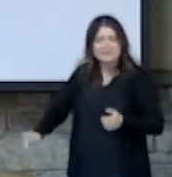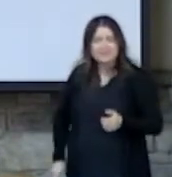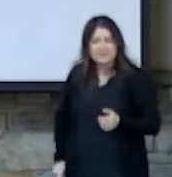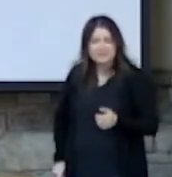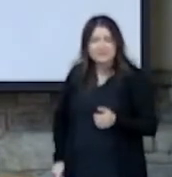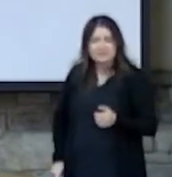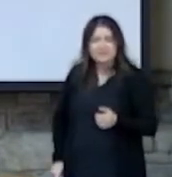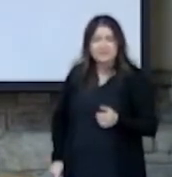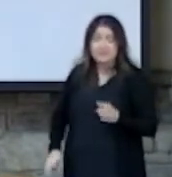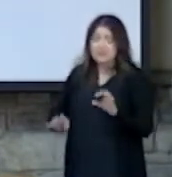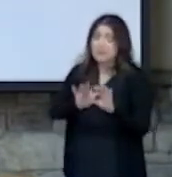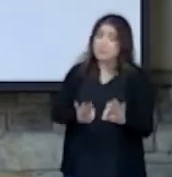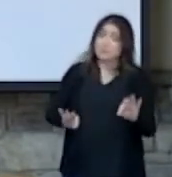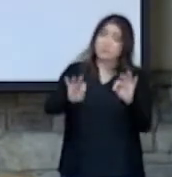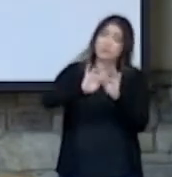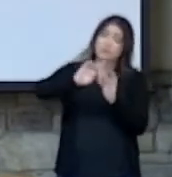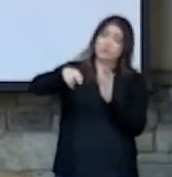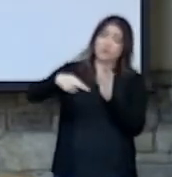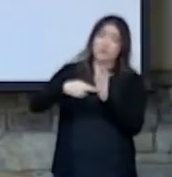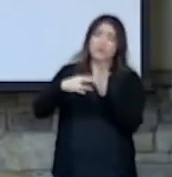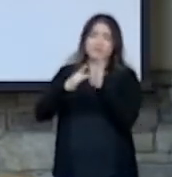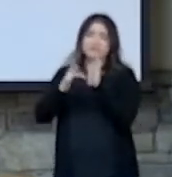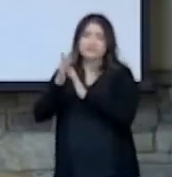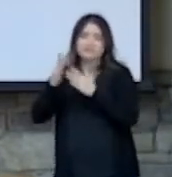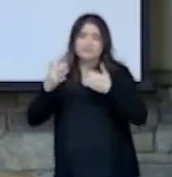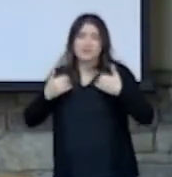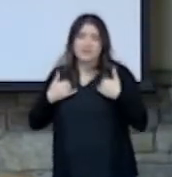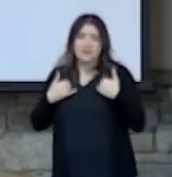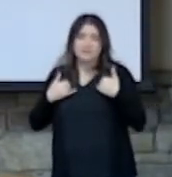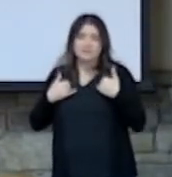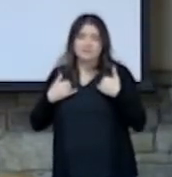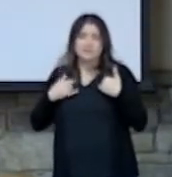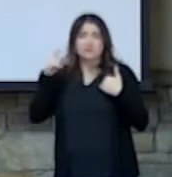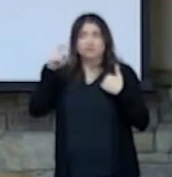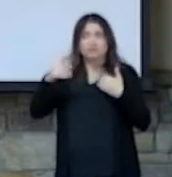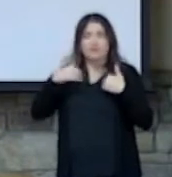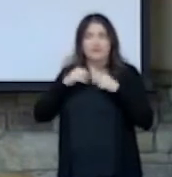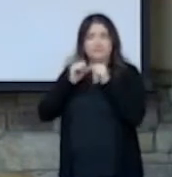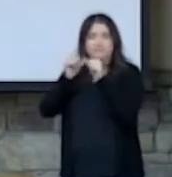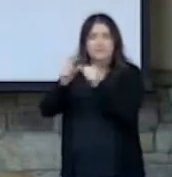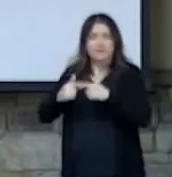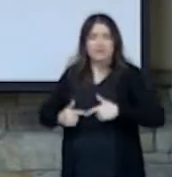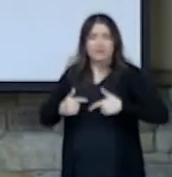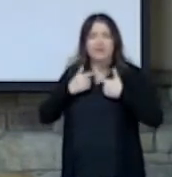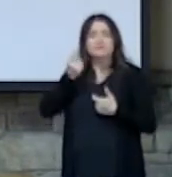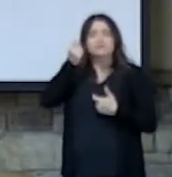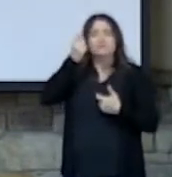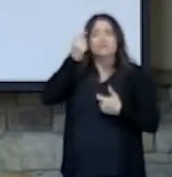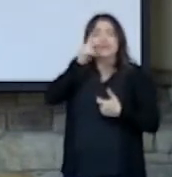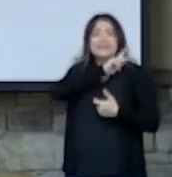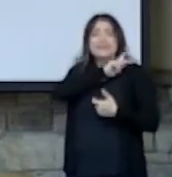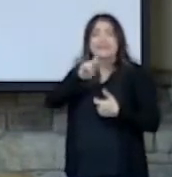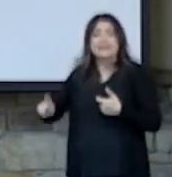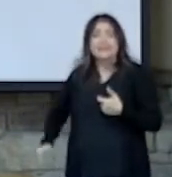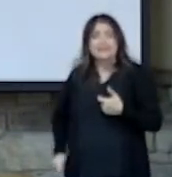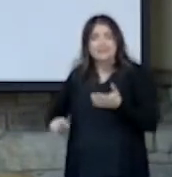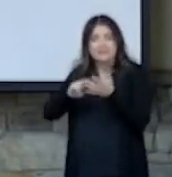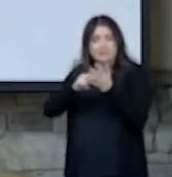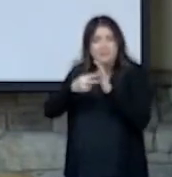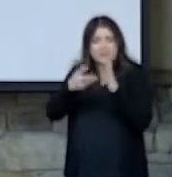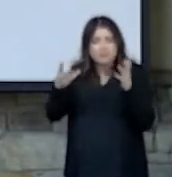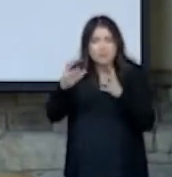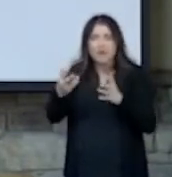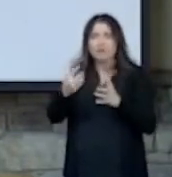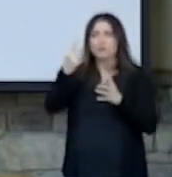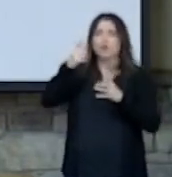an important role that Jesus has and should have in our lives. You see, king means one that rules or has